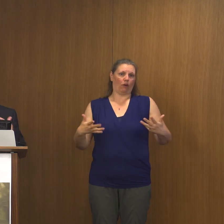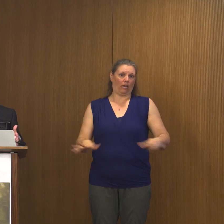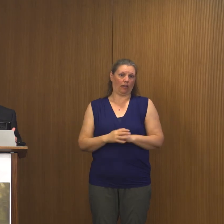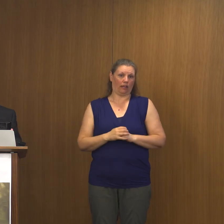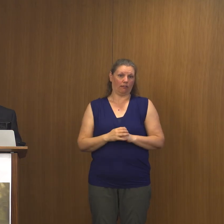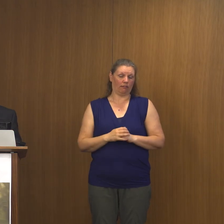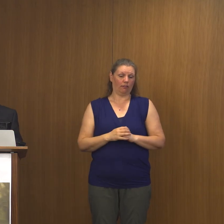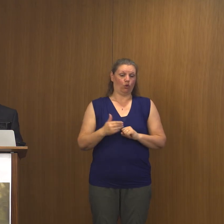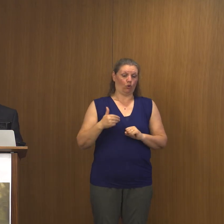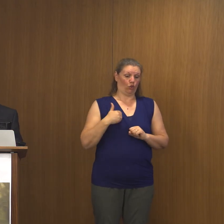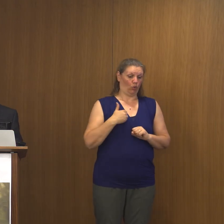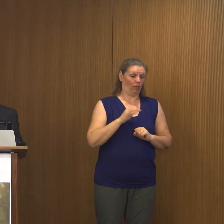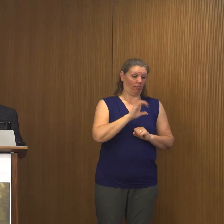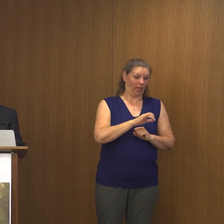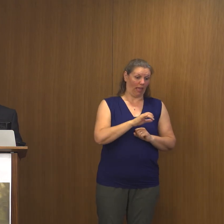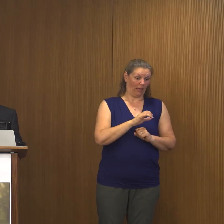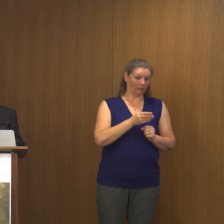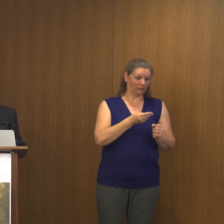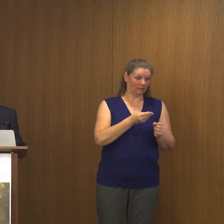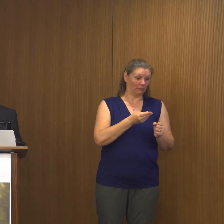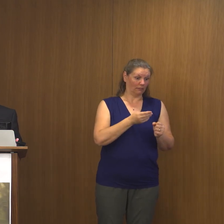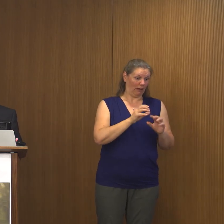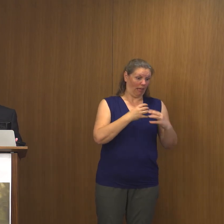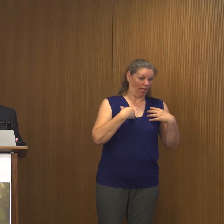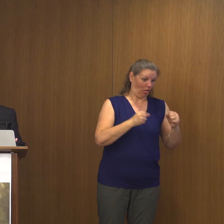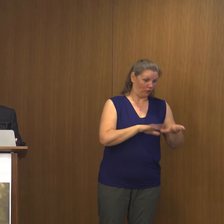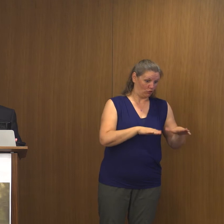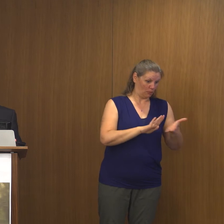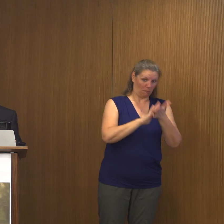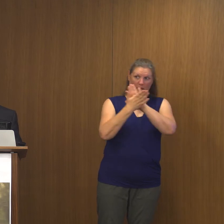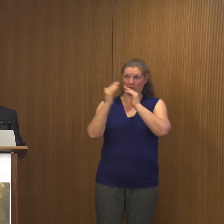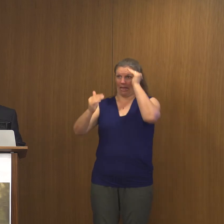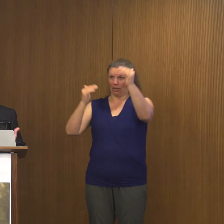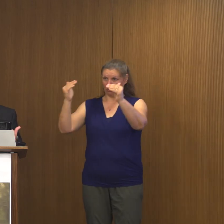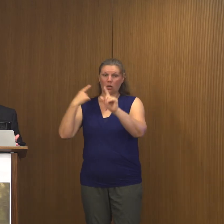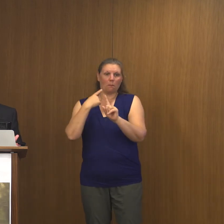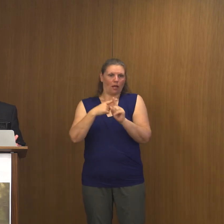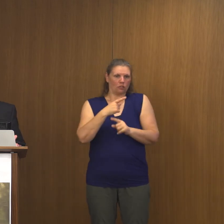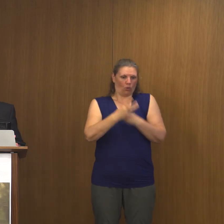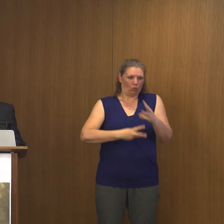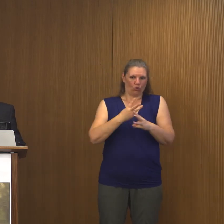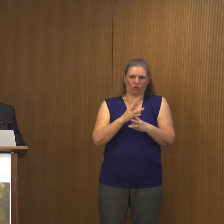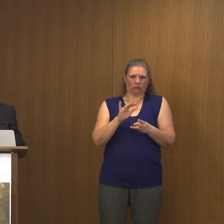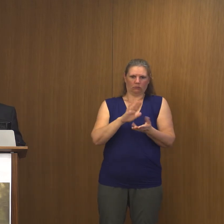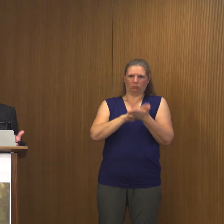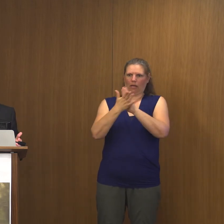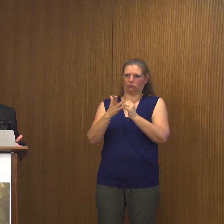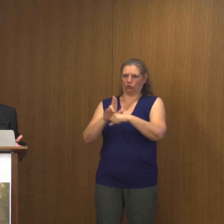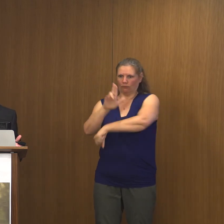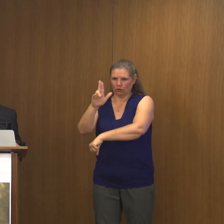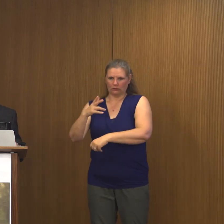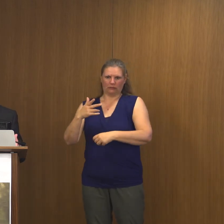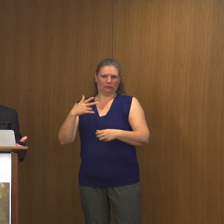to different health systems, they're also transitioning to the next phase of their lives in areas such as post-secondary education,